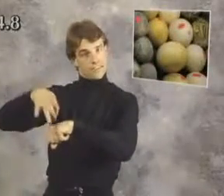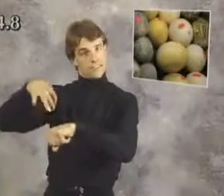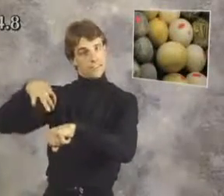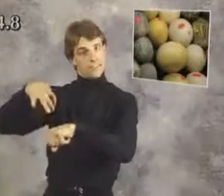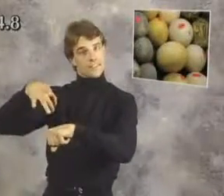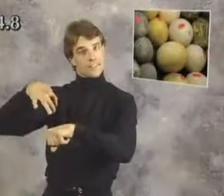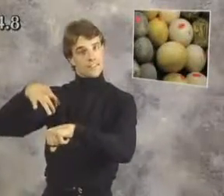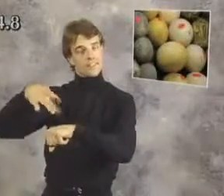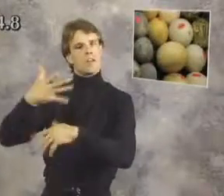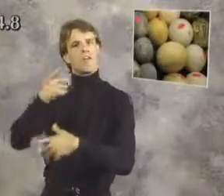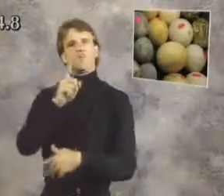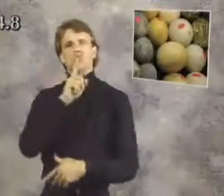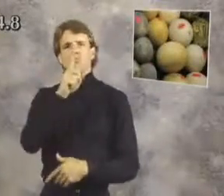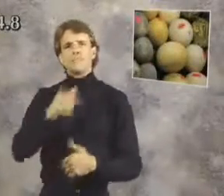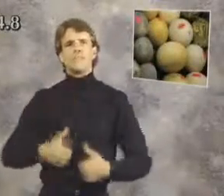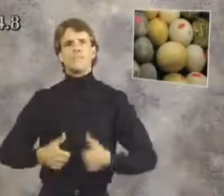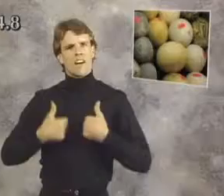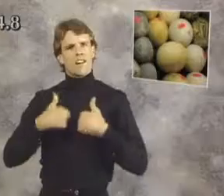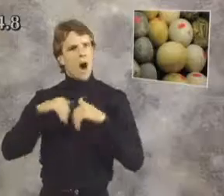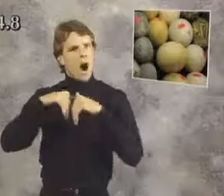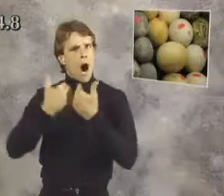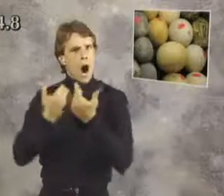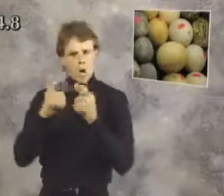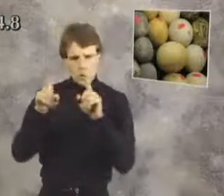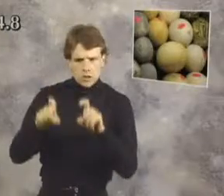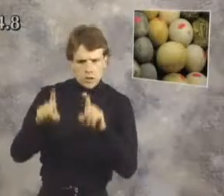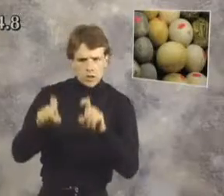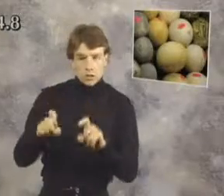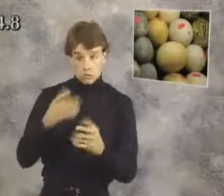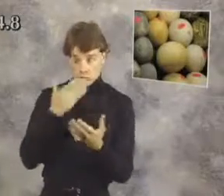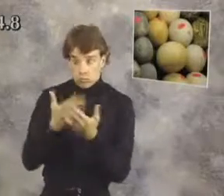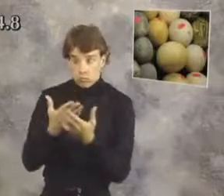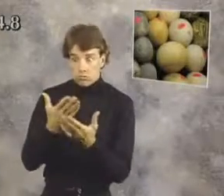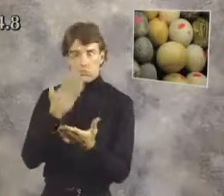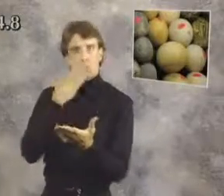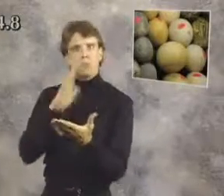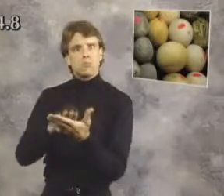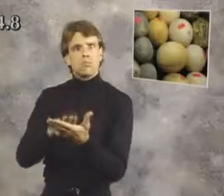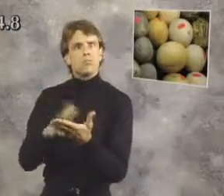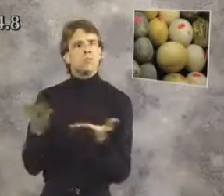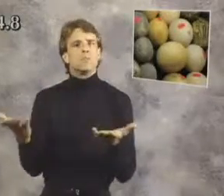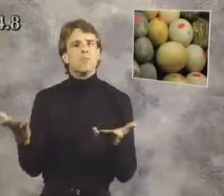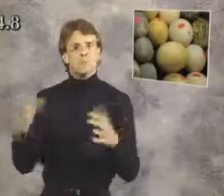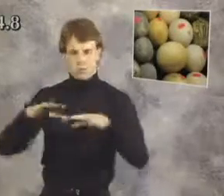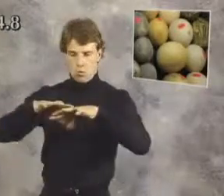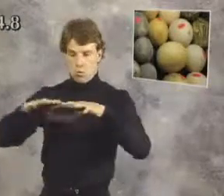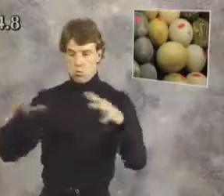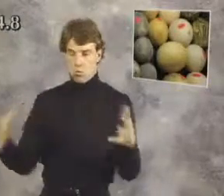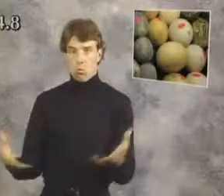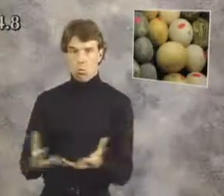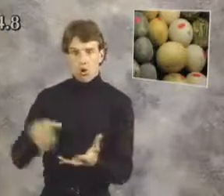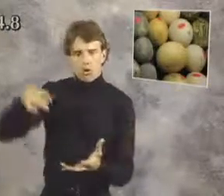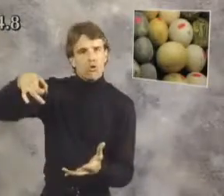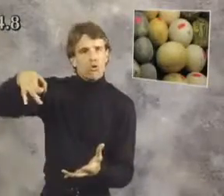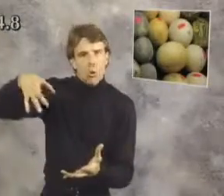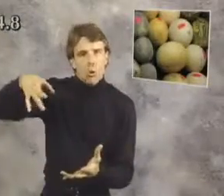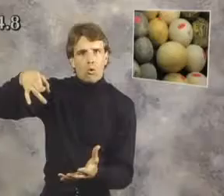Melon. Now in real life, how do you test a melon to see if it's good? You thump